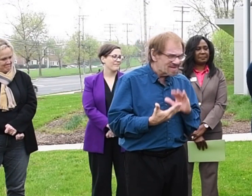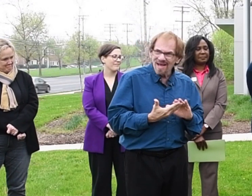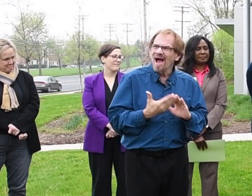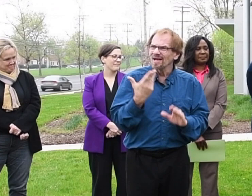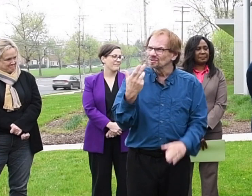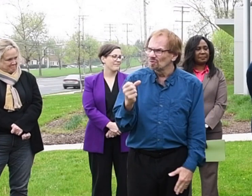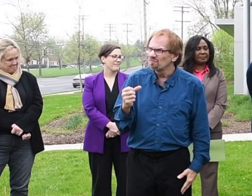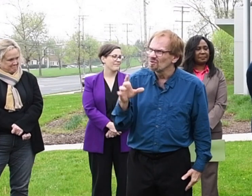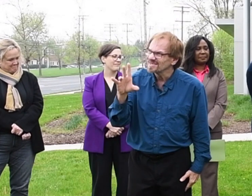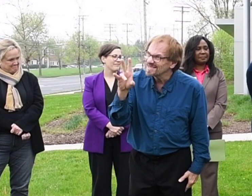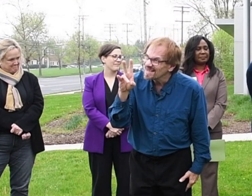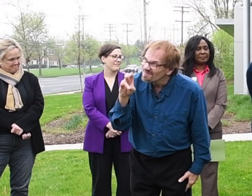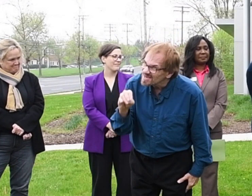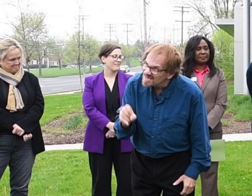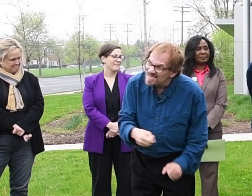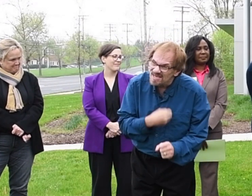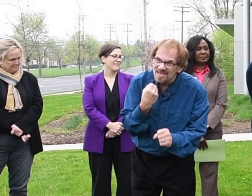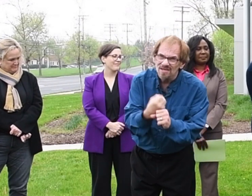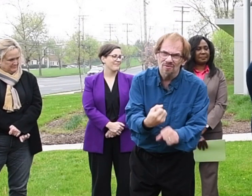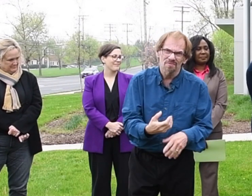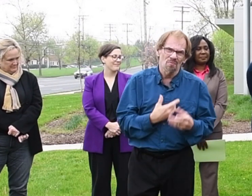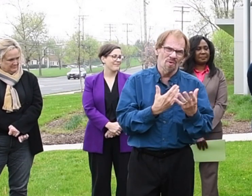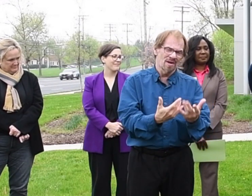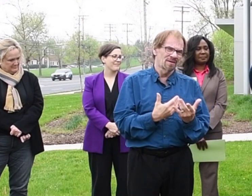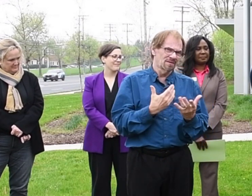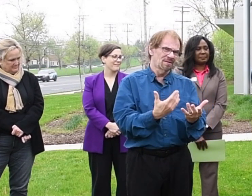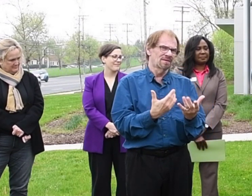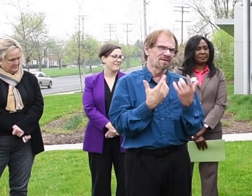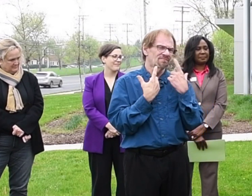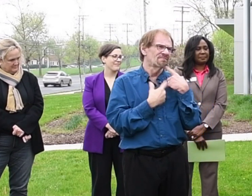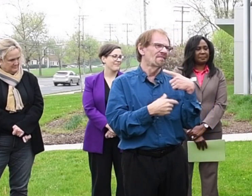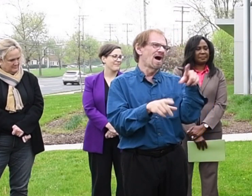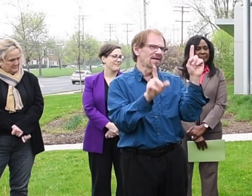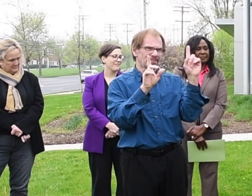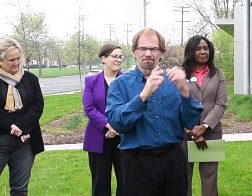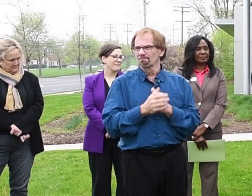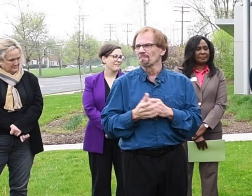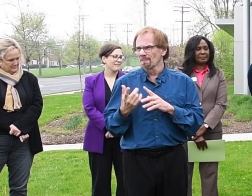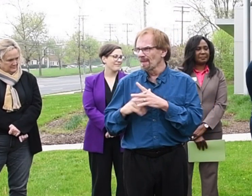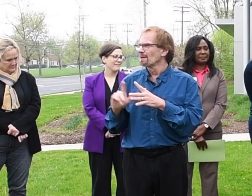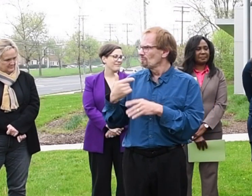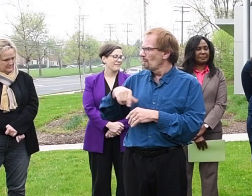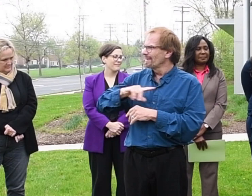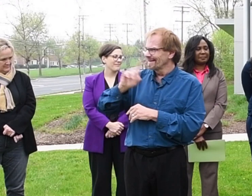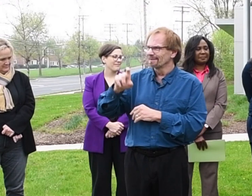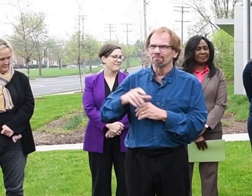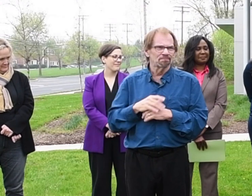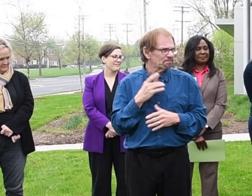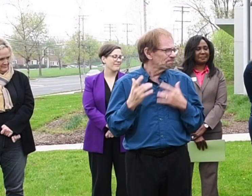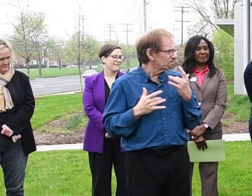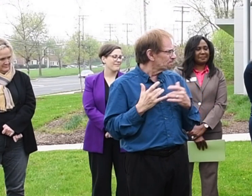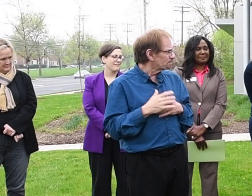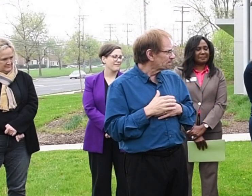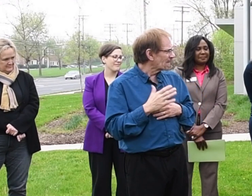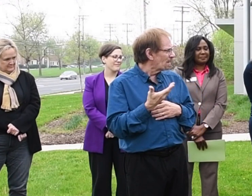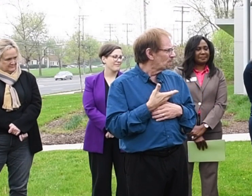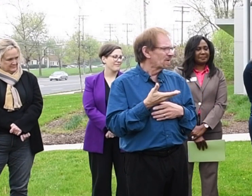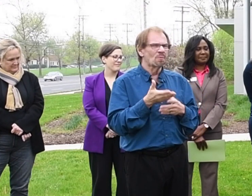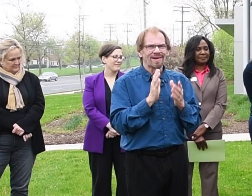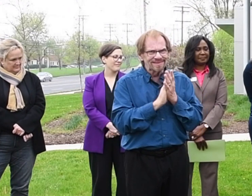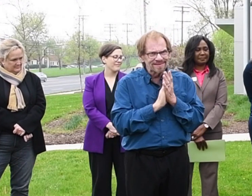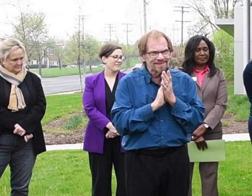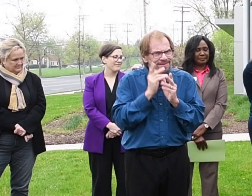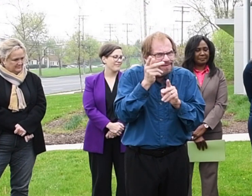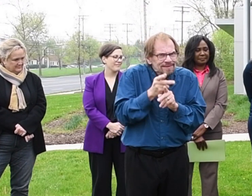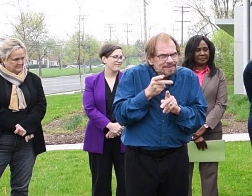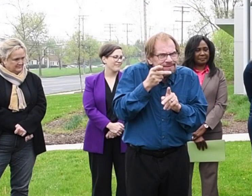years. These items are just the beginning of what we need in Elkridge, and we are excited. Our request is to carefully calculate that the